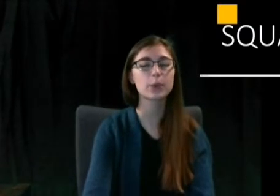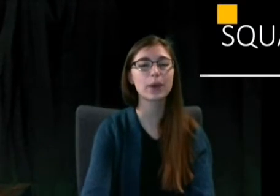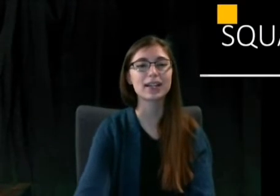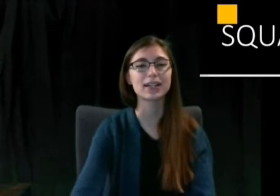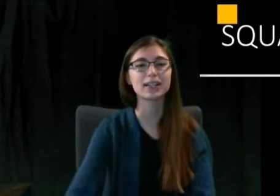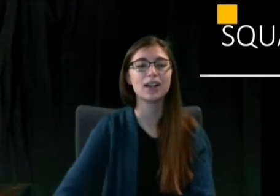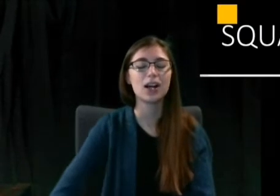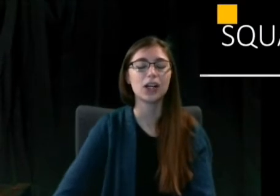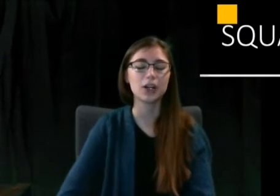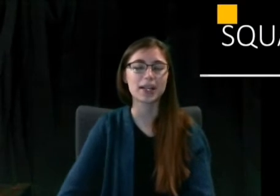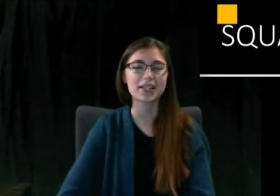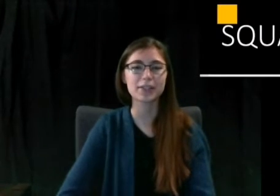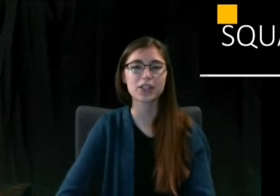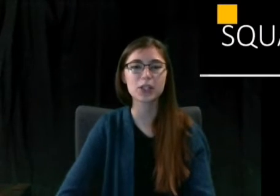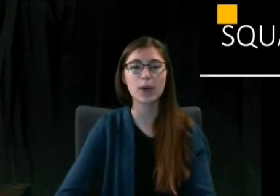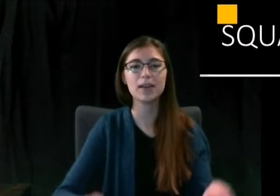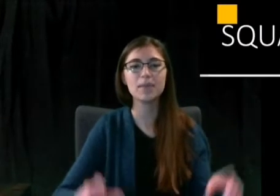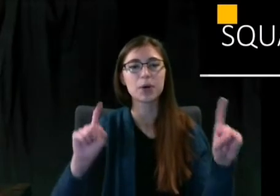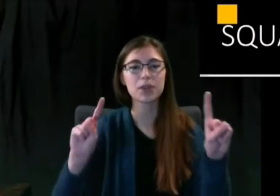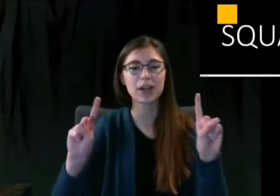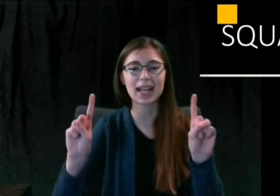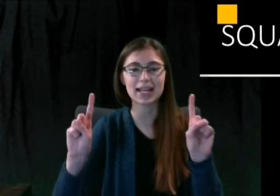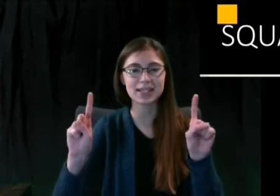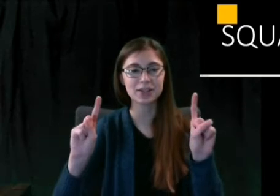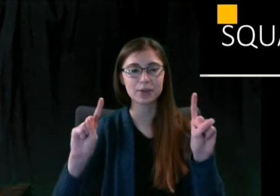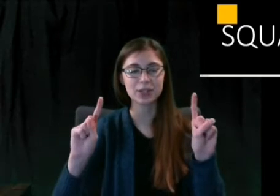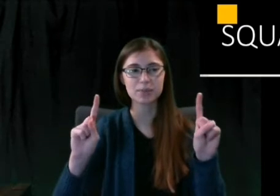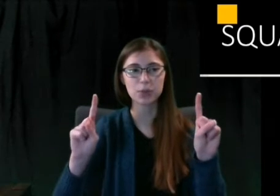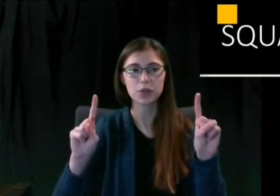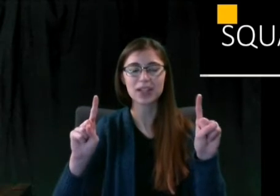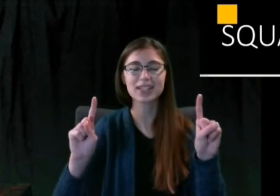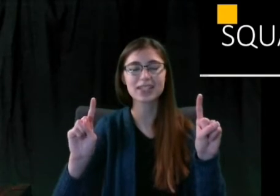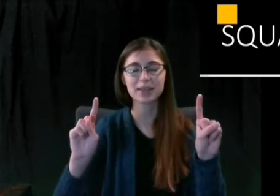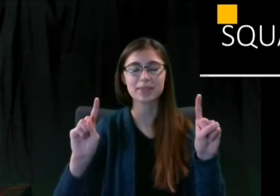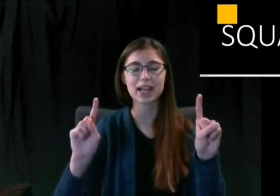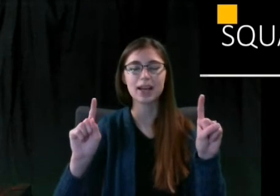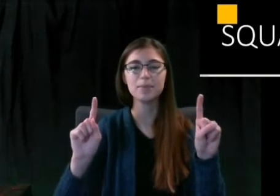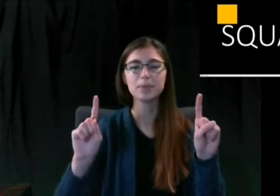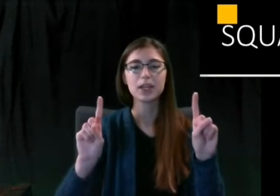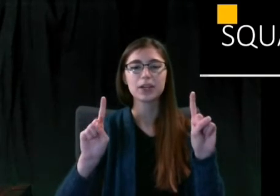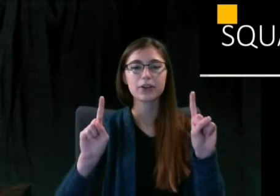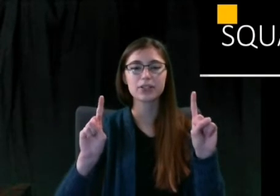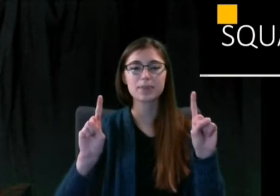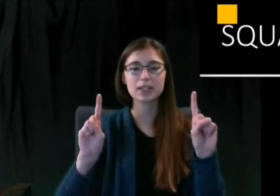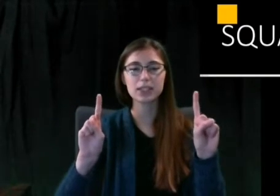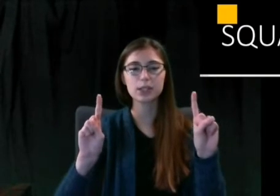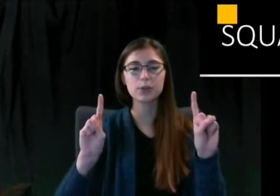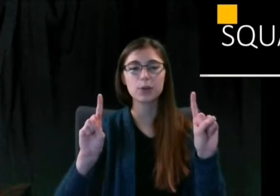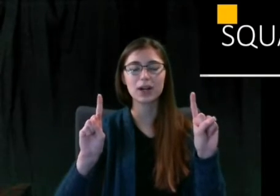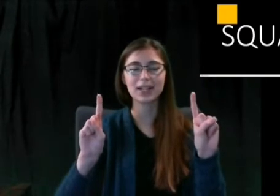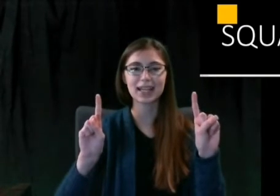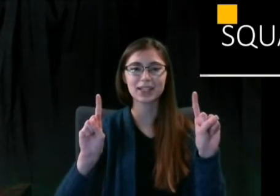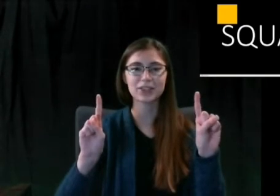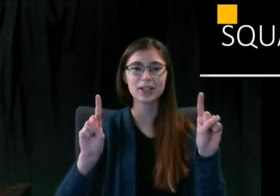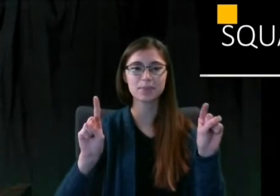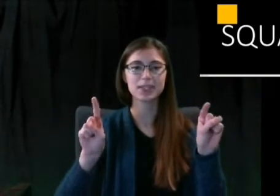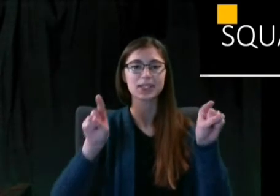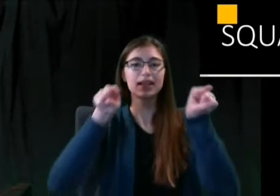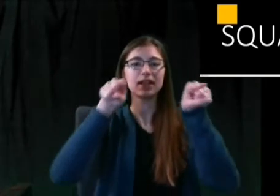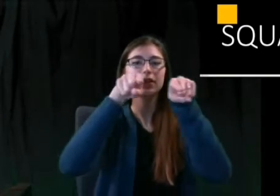Square. All right, so for square, both of our hands are going to move at the same time. You're going to make two one-hand shapes. You're going